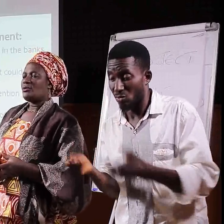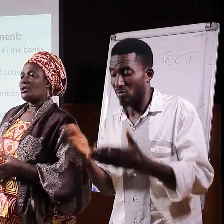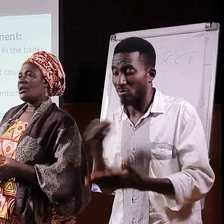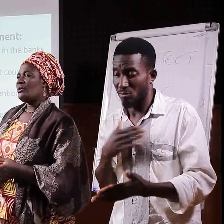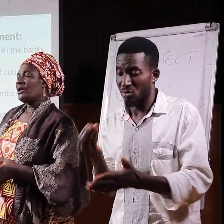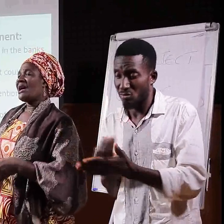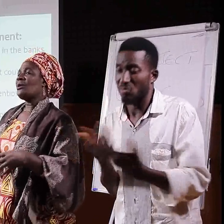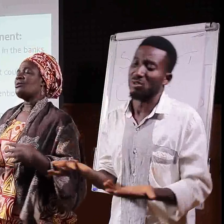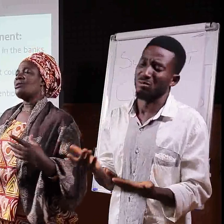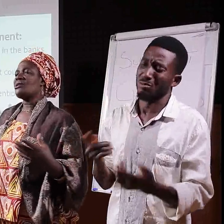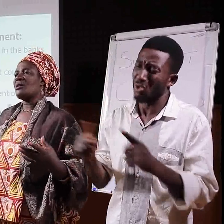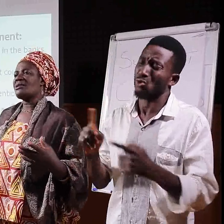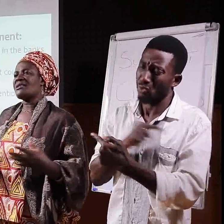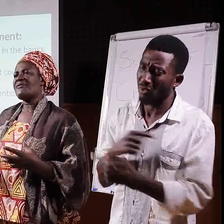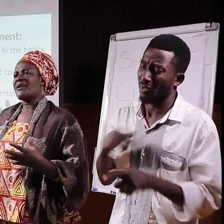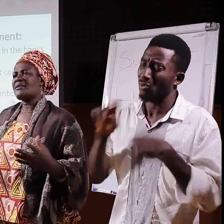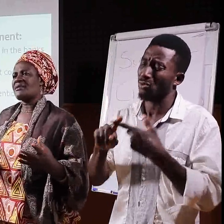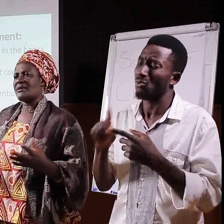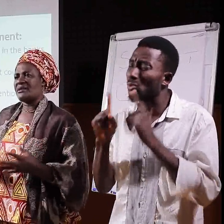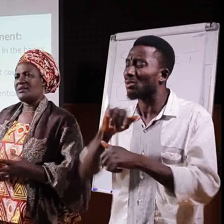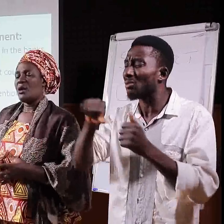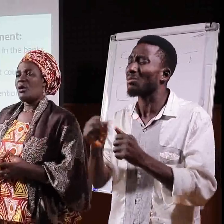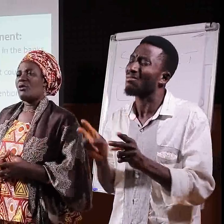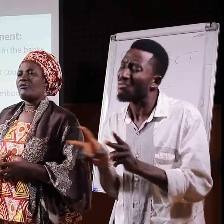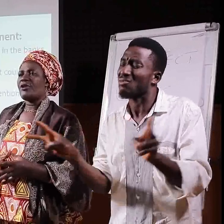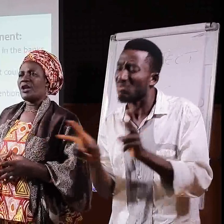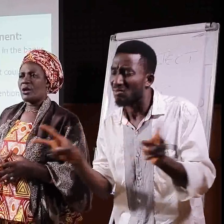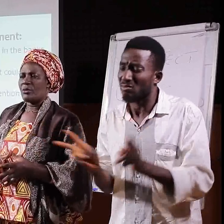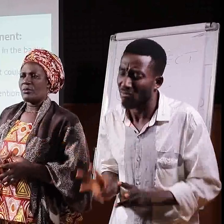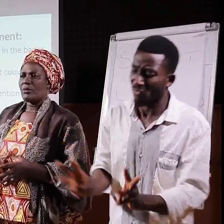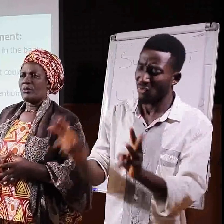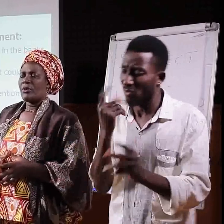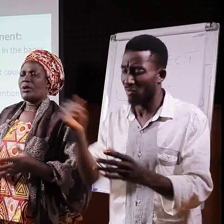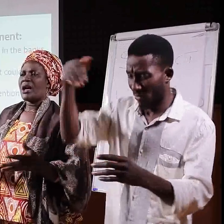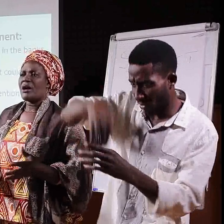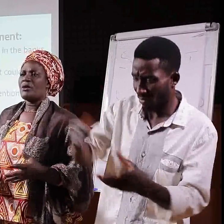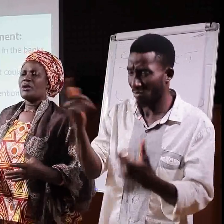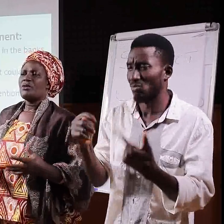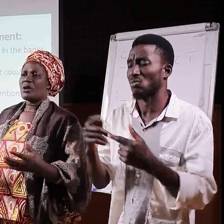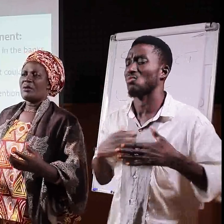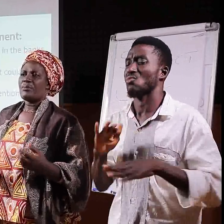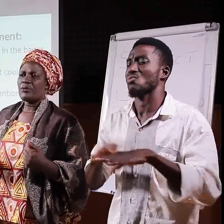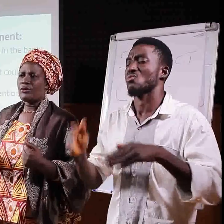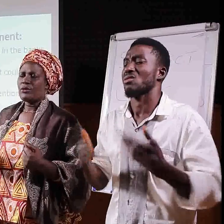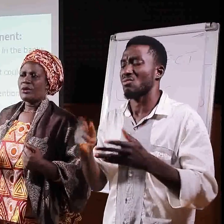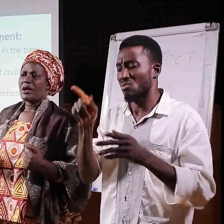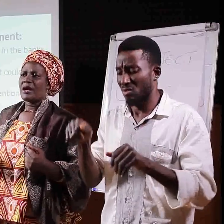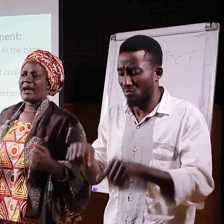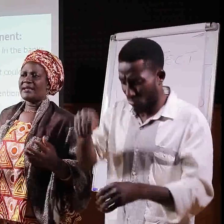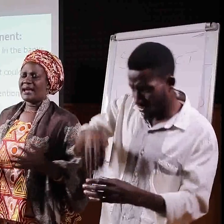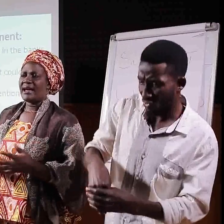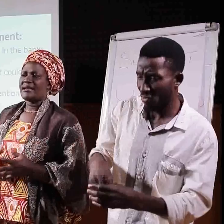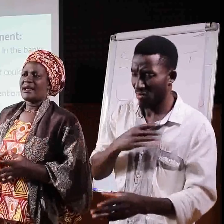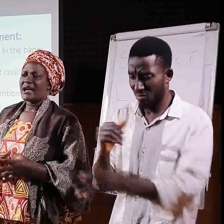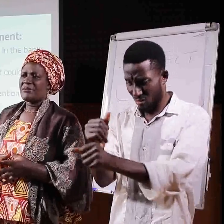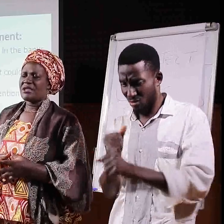And today we are going to discuss several sources of income on how you can pull